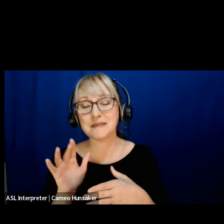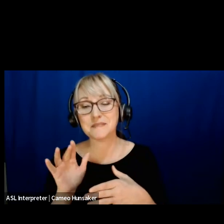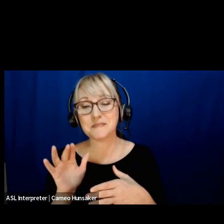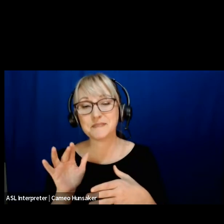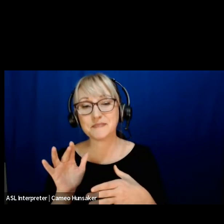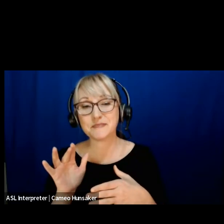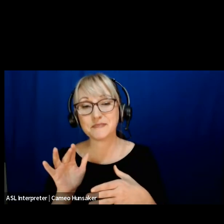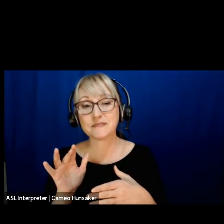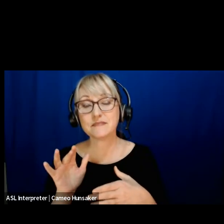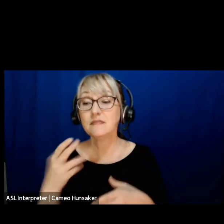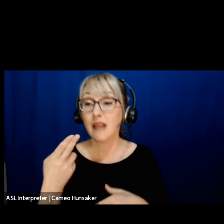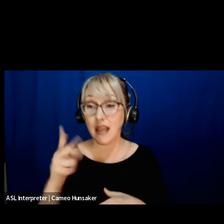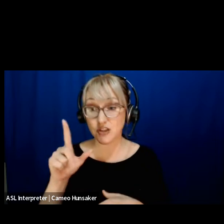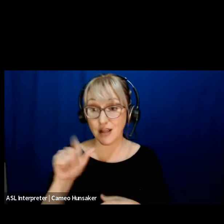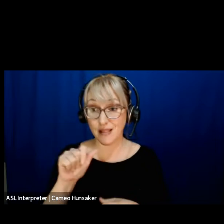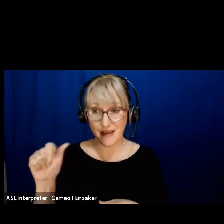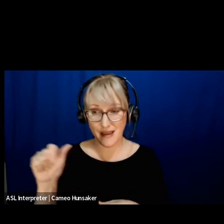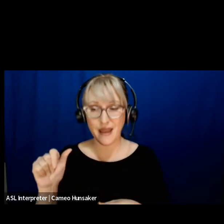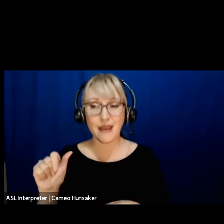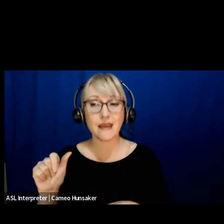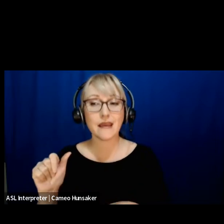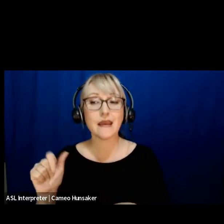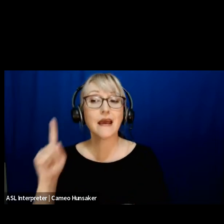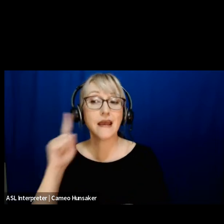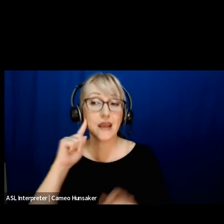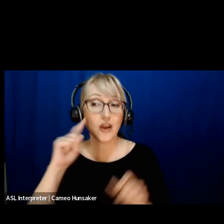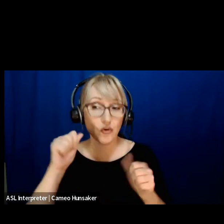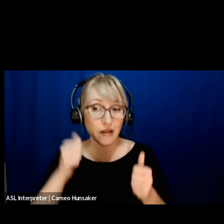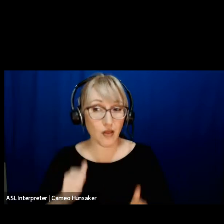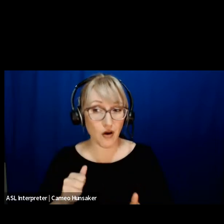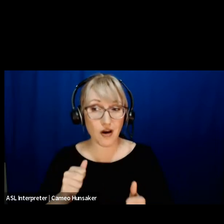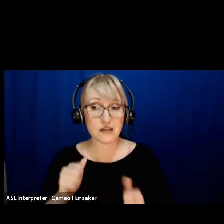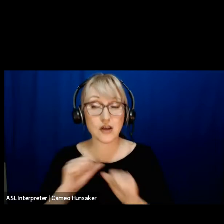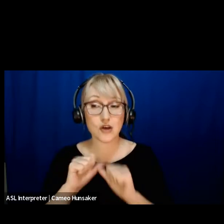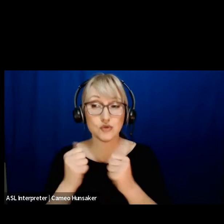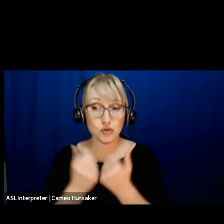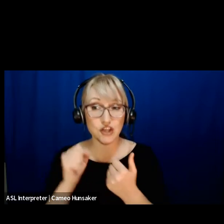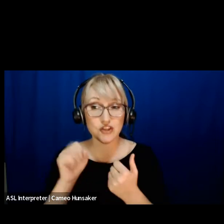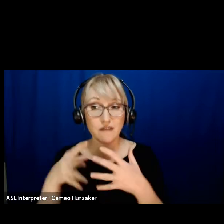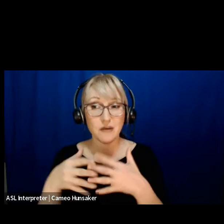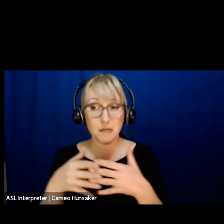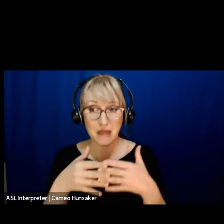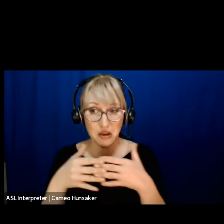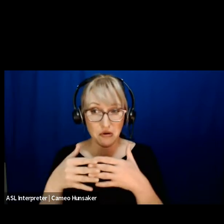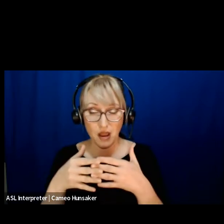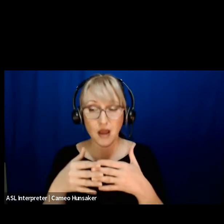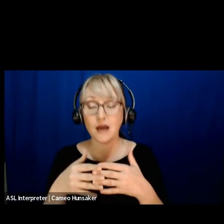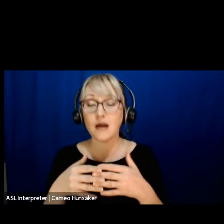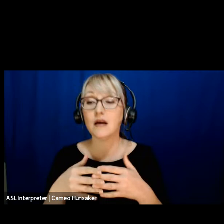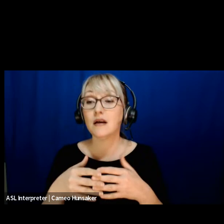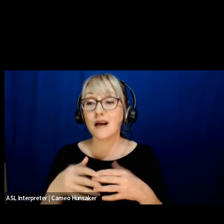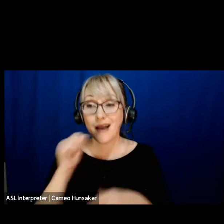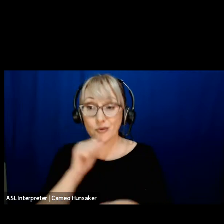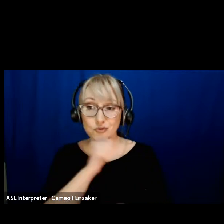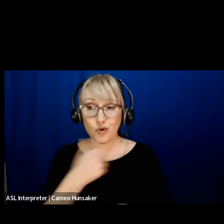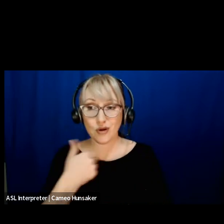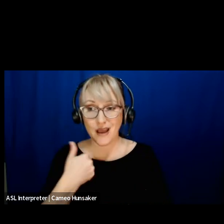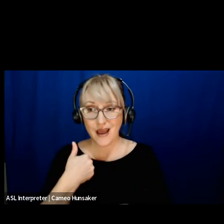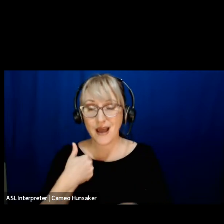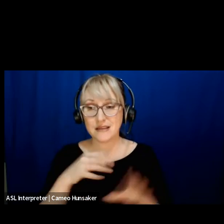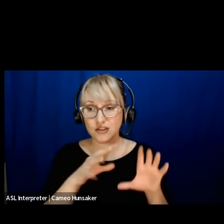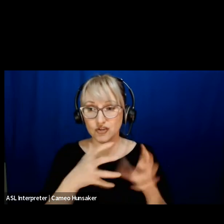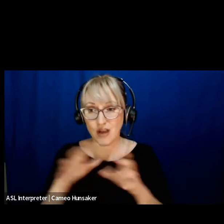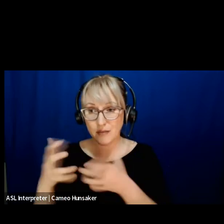The HLAA, which is the Hearing Loss Association of America. We have two chapters in Arizona, the Sun